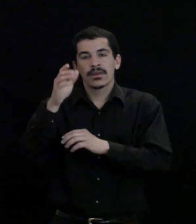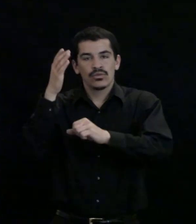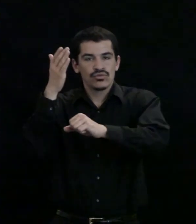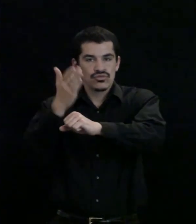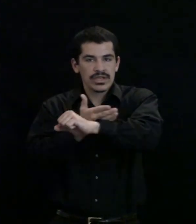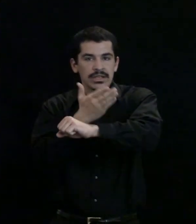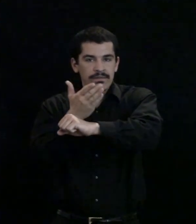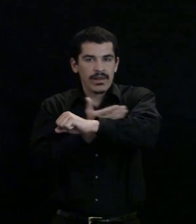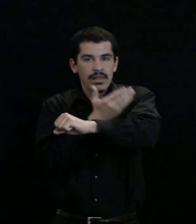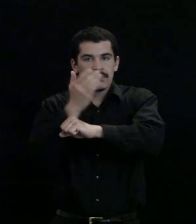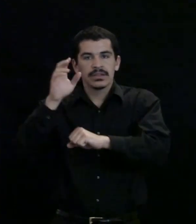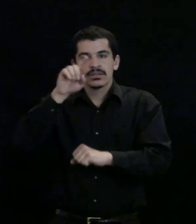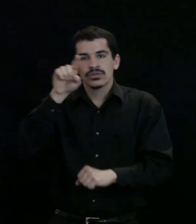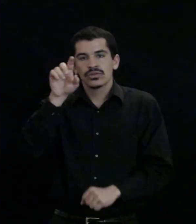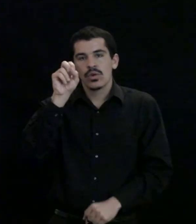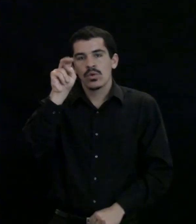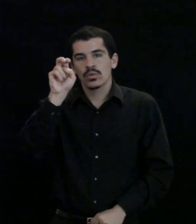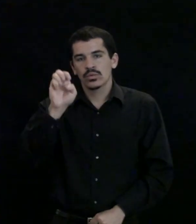redevelopment zones.